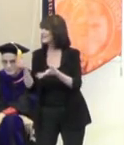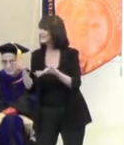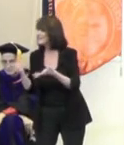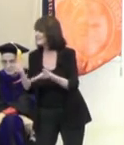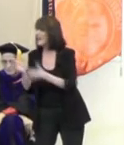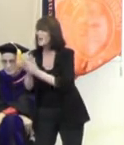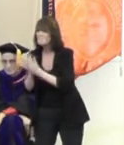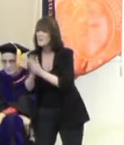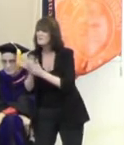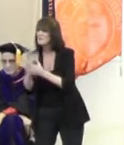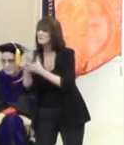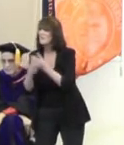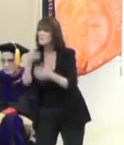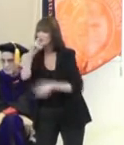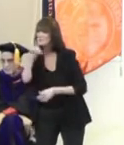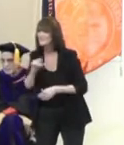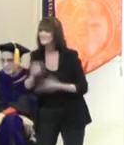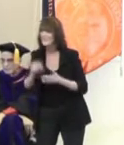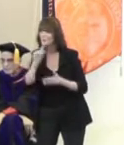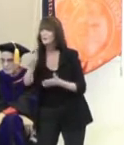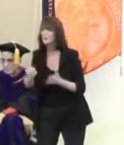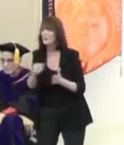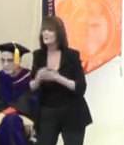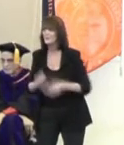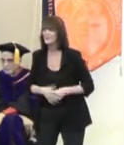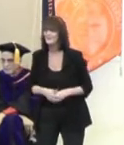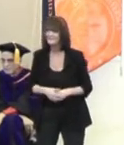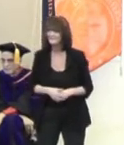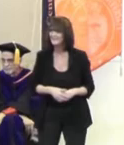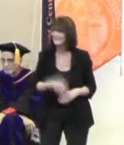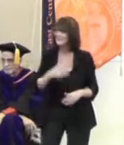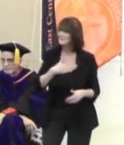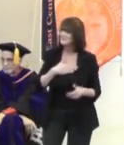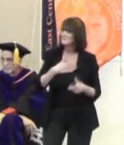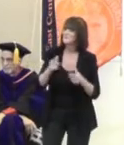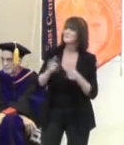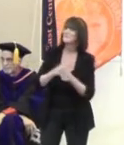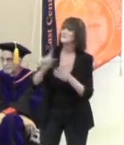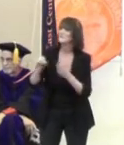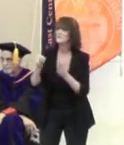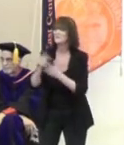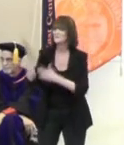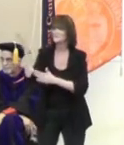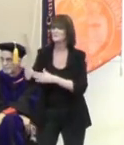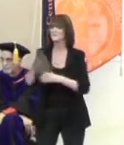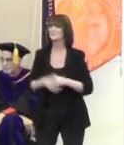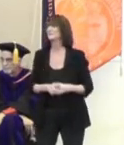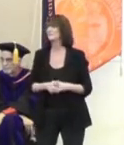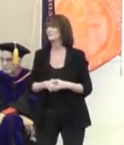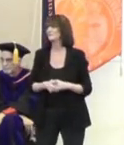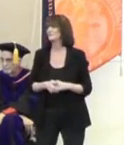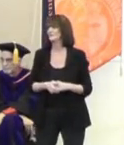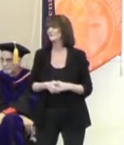I motivated both of those kids at my first commencement speech.